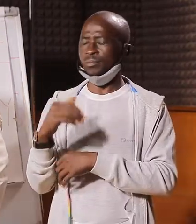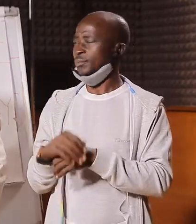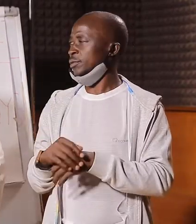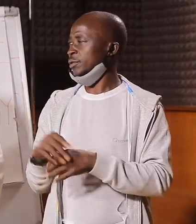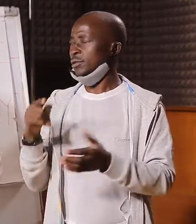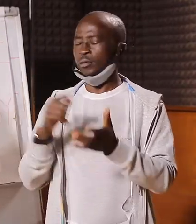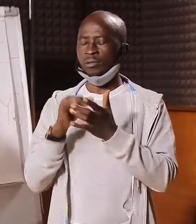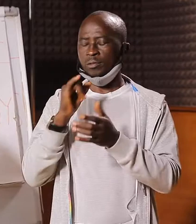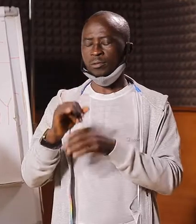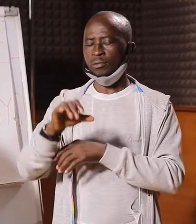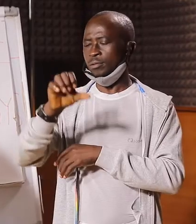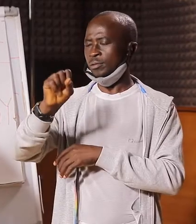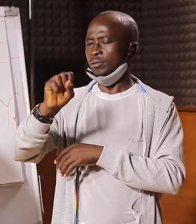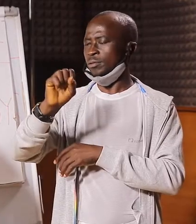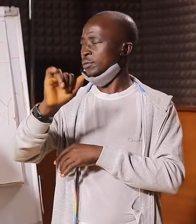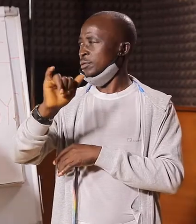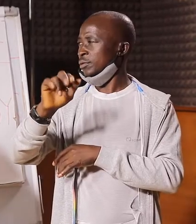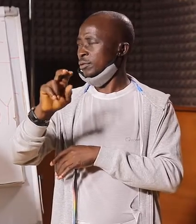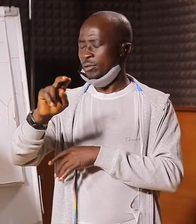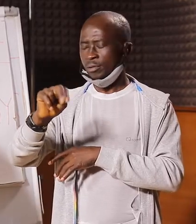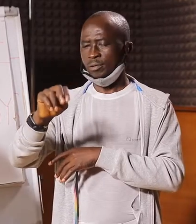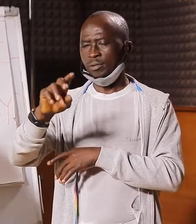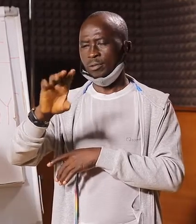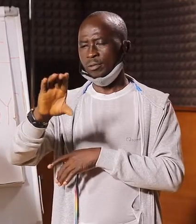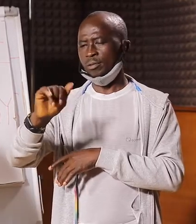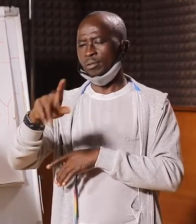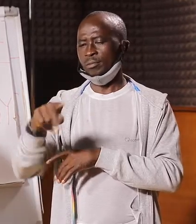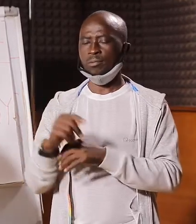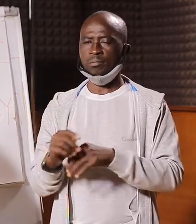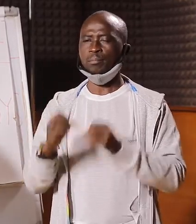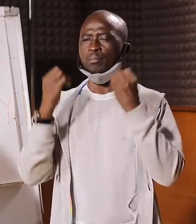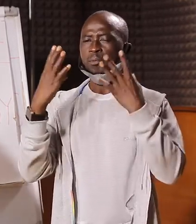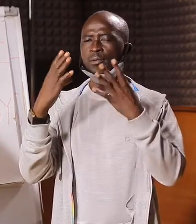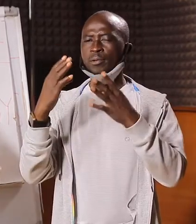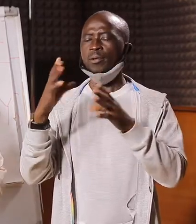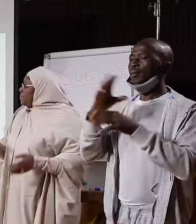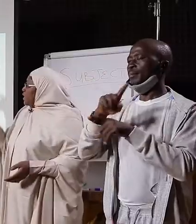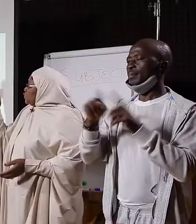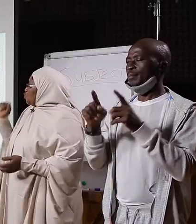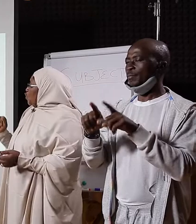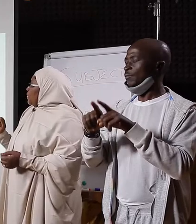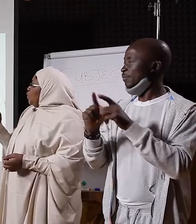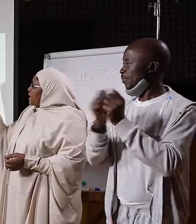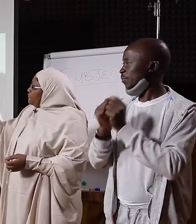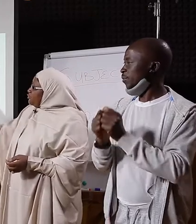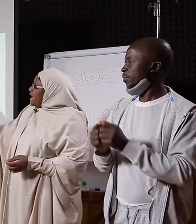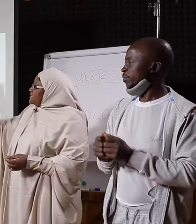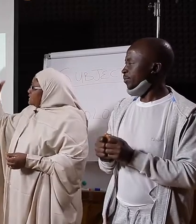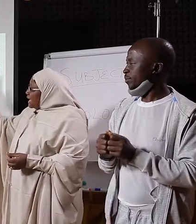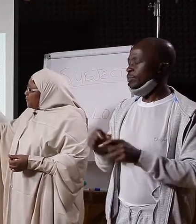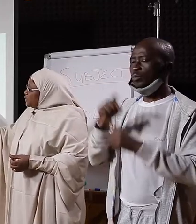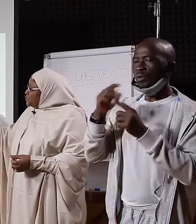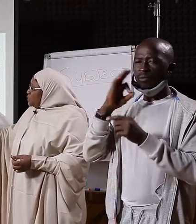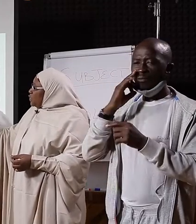ovary, but this one is syncarpous ovary. Many ovaries but fused together. We call that syncarpous. So when a fruit